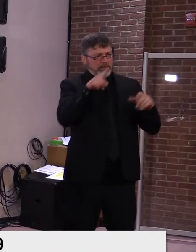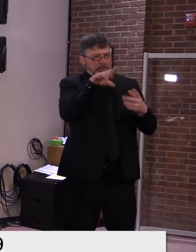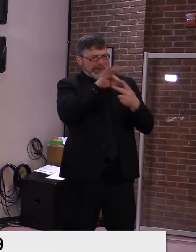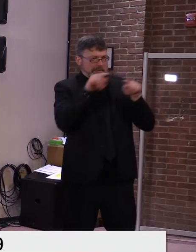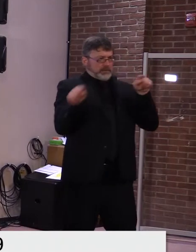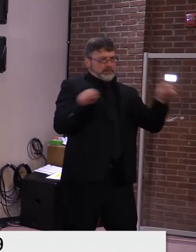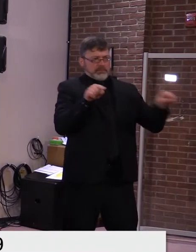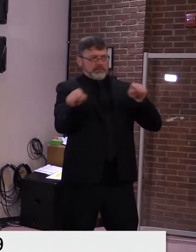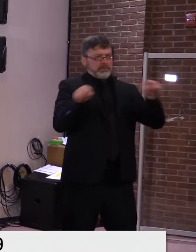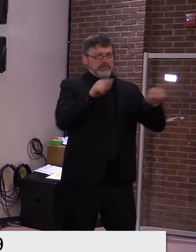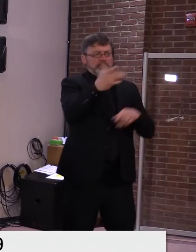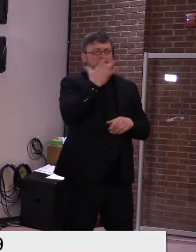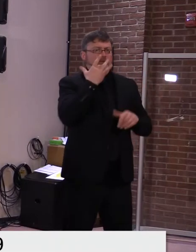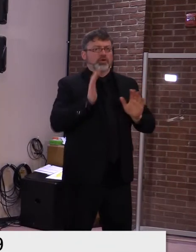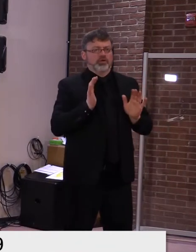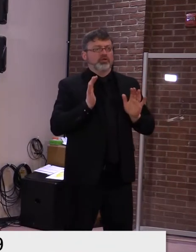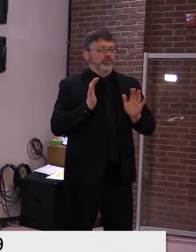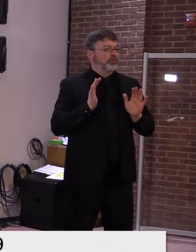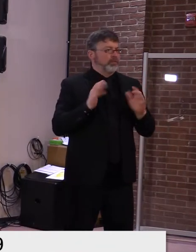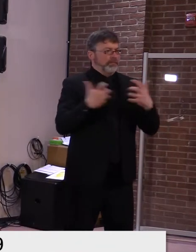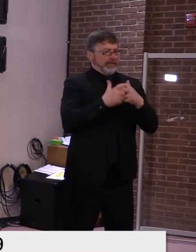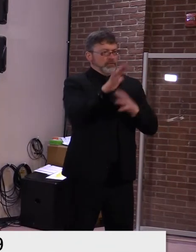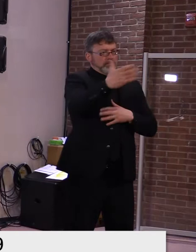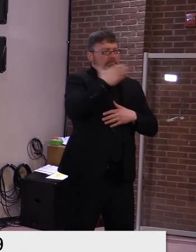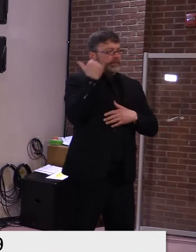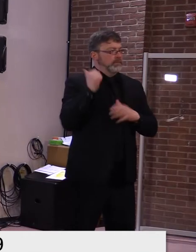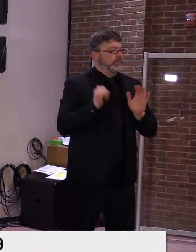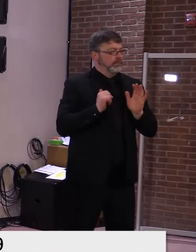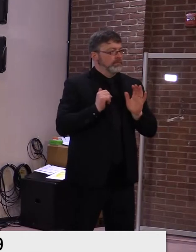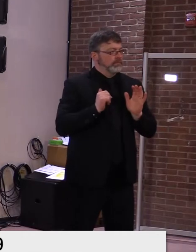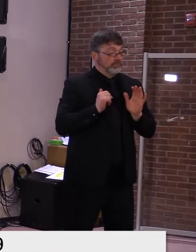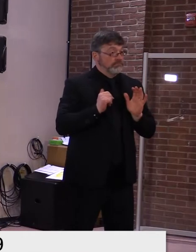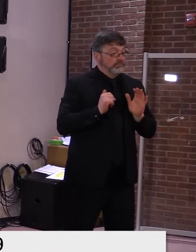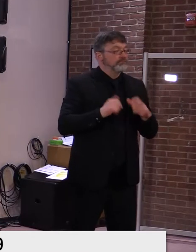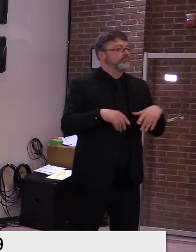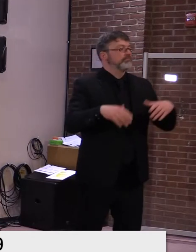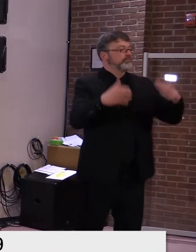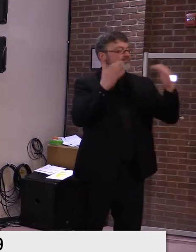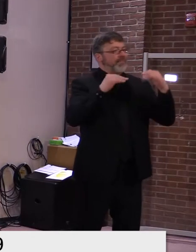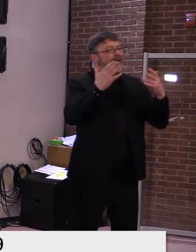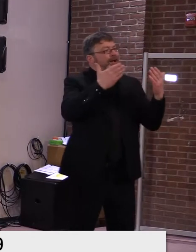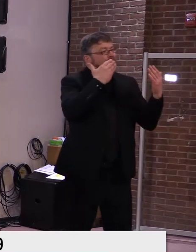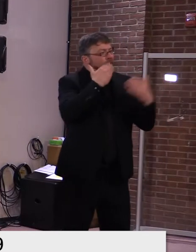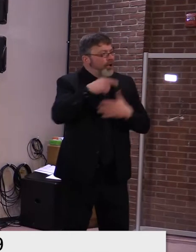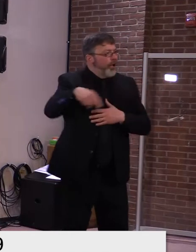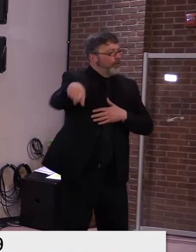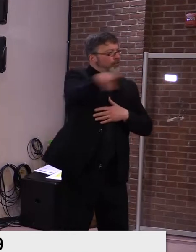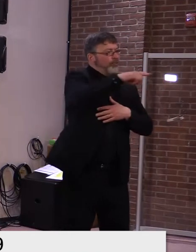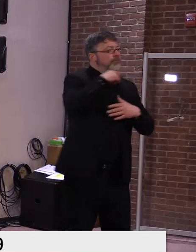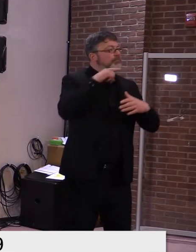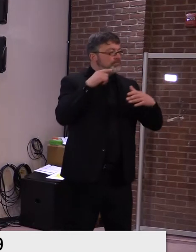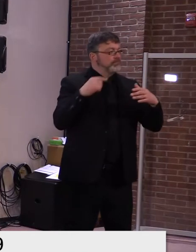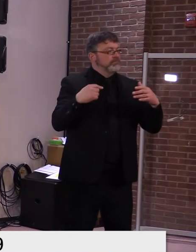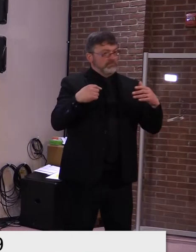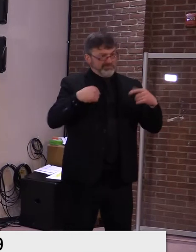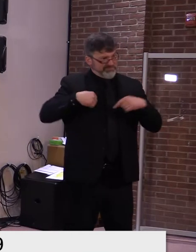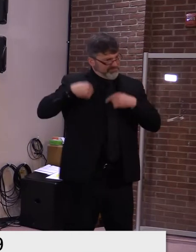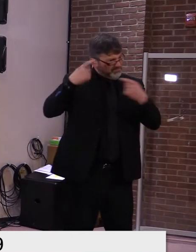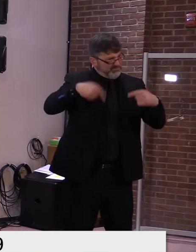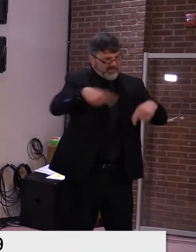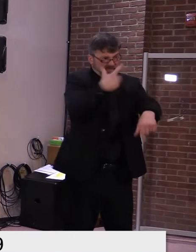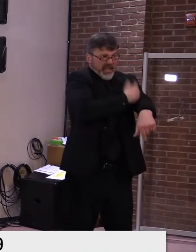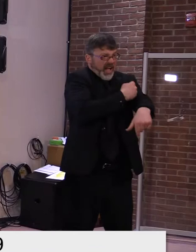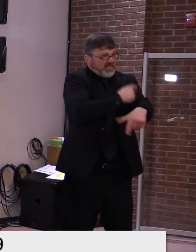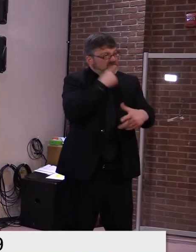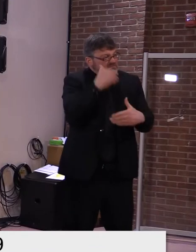successful sort of vaccination program so far in the various elements that we have opened up, and I really appreciate what Vermonters have